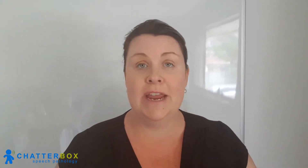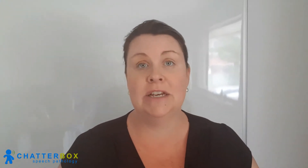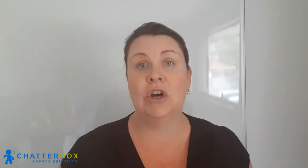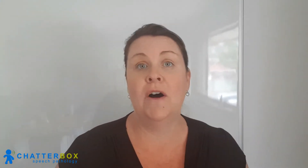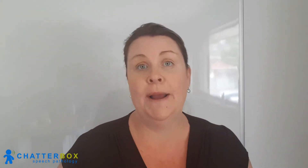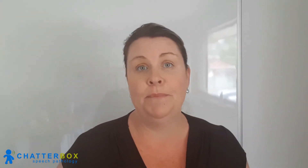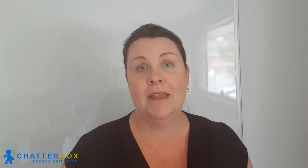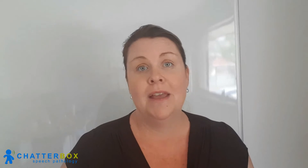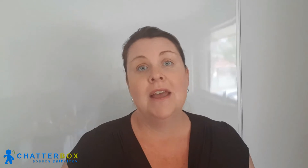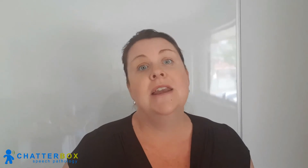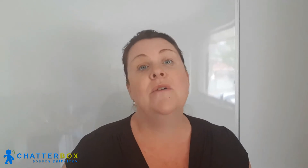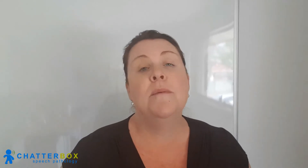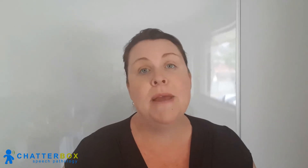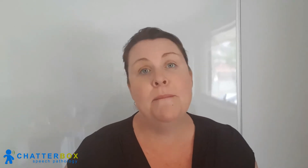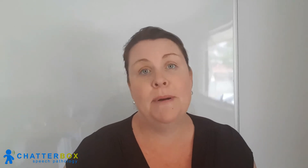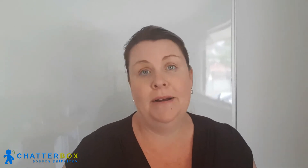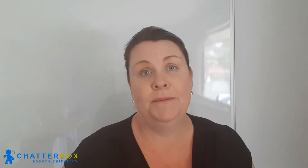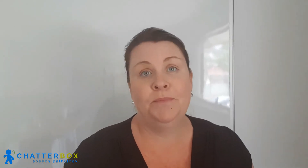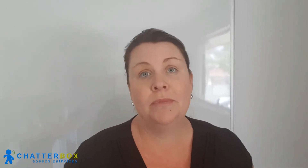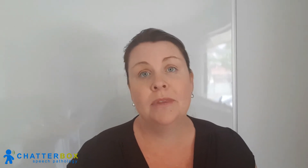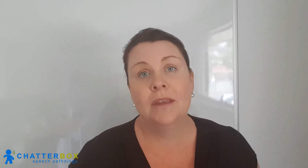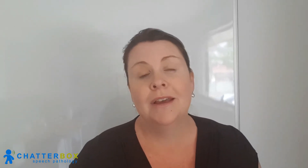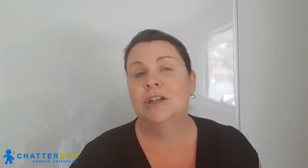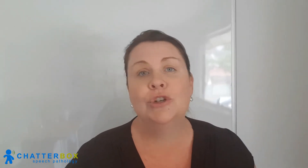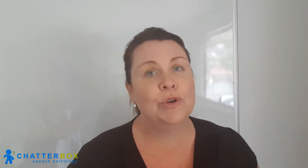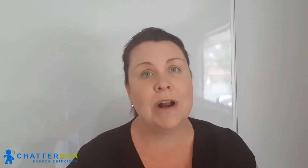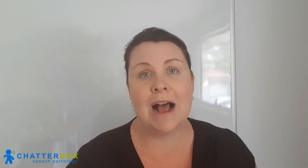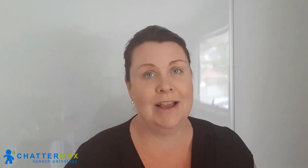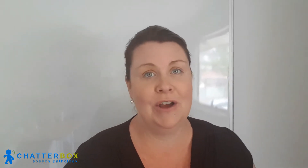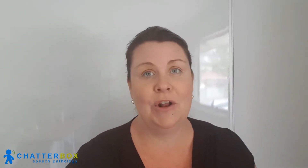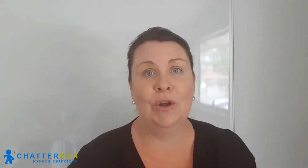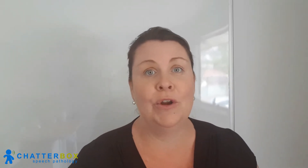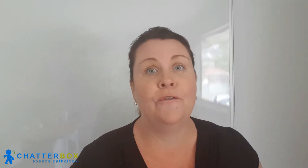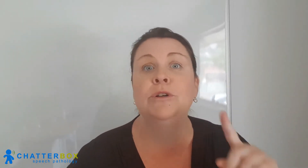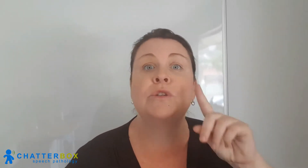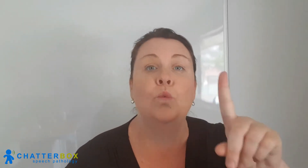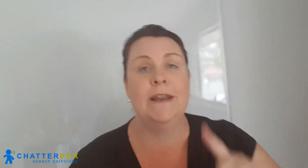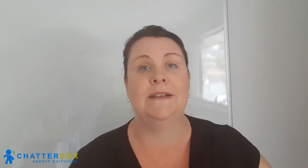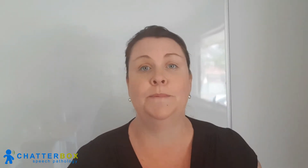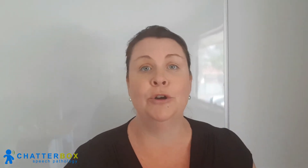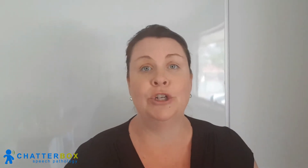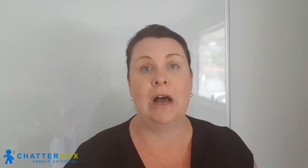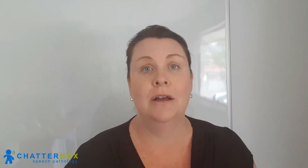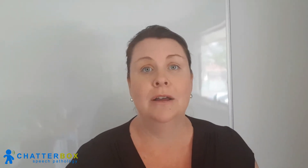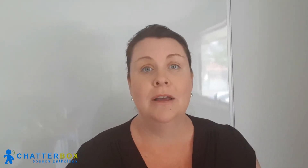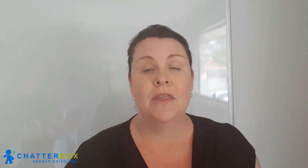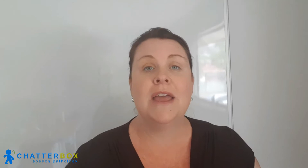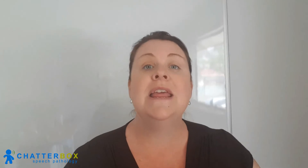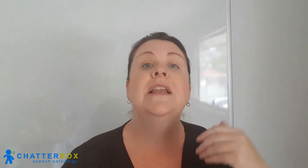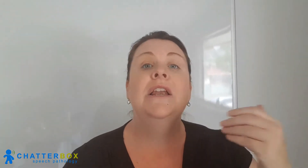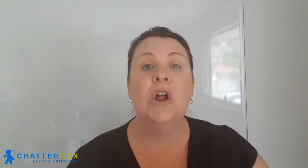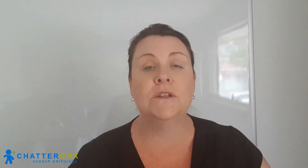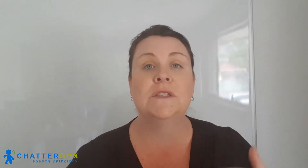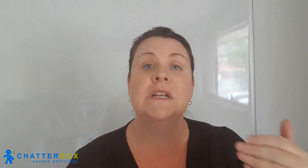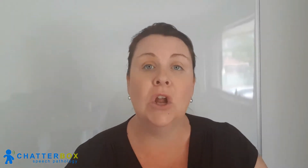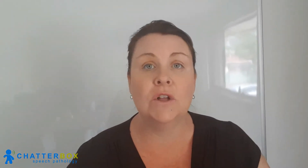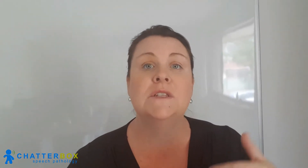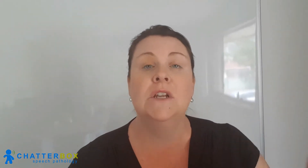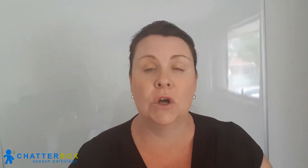in time. Now remember, children aren't going to learn it from just one exposure. They need lots and lots and lots